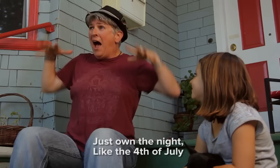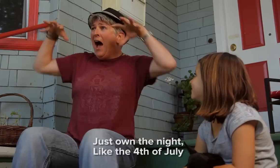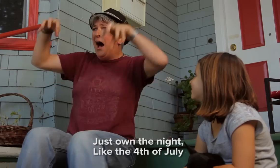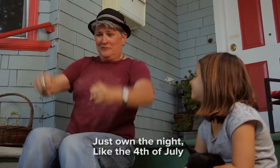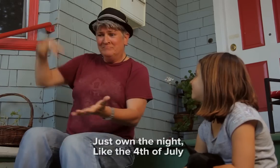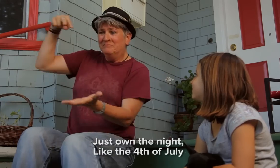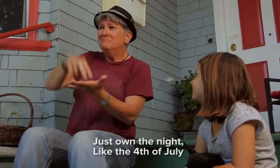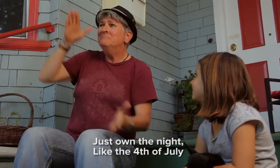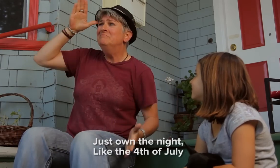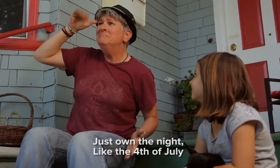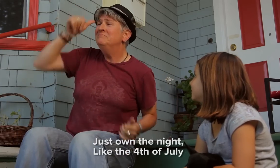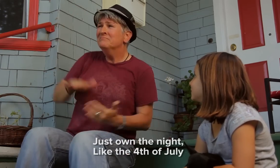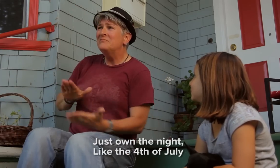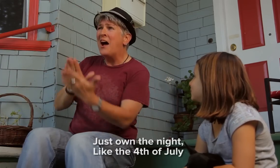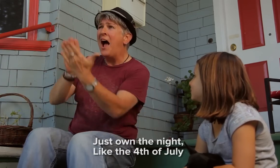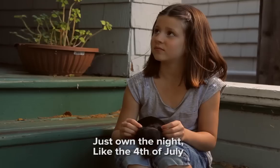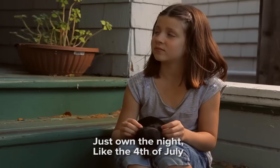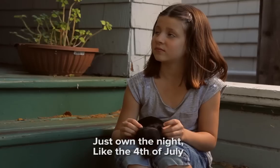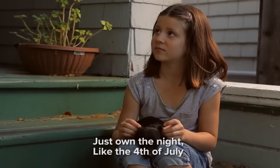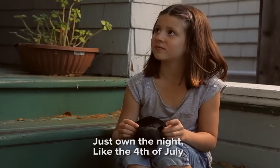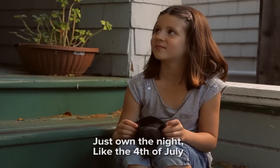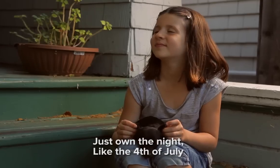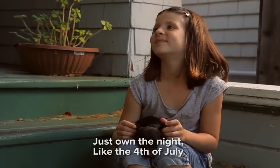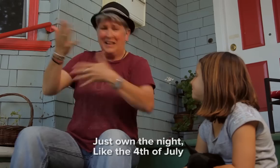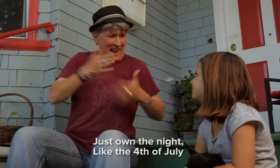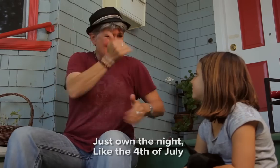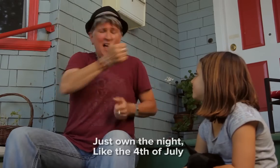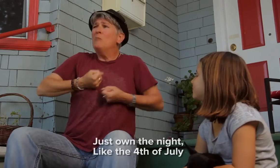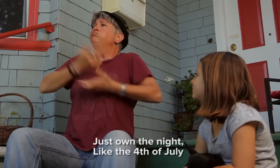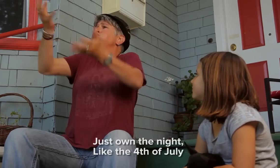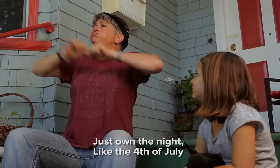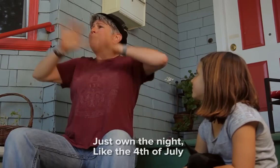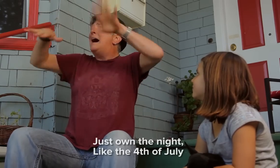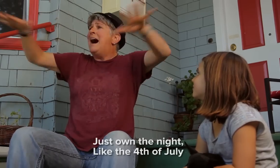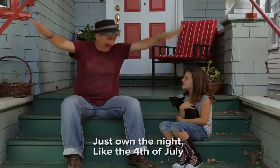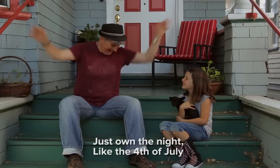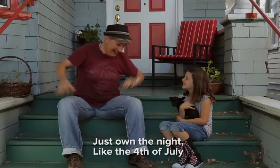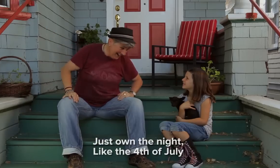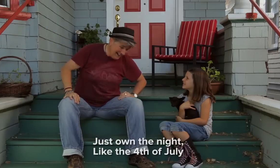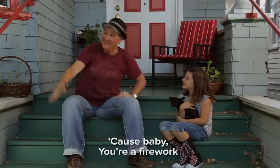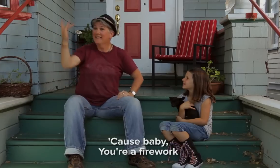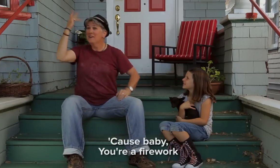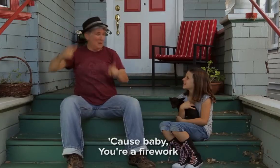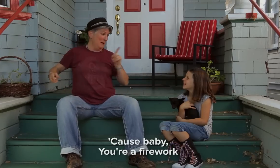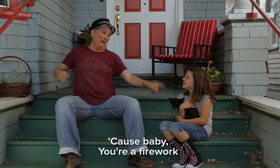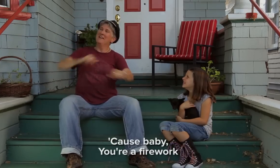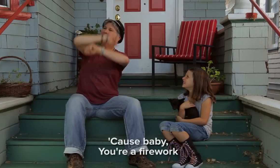on the night Like the 4th of July Cause baby you're